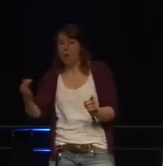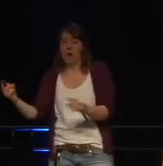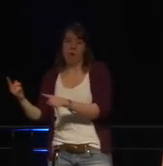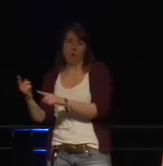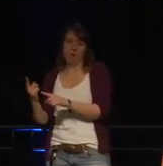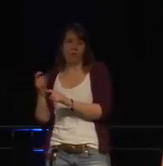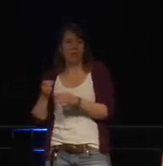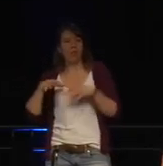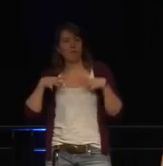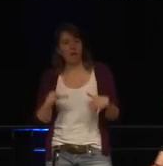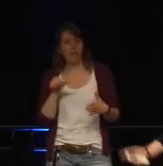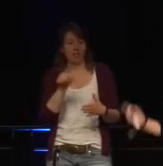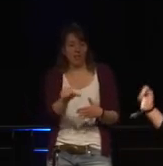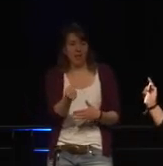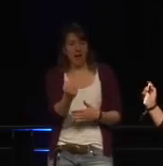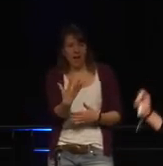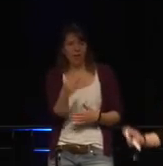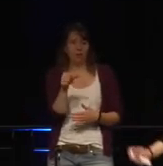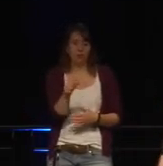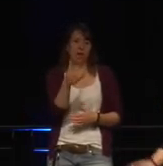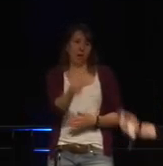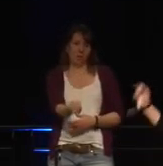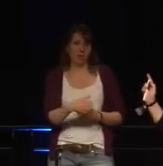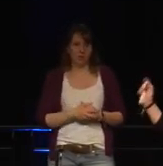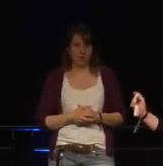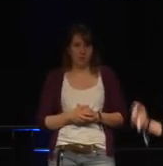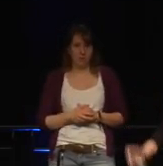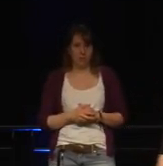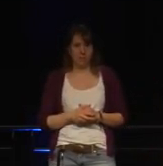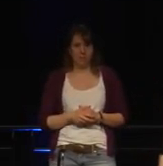off. So, it doesn't listen to you permanently.